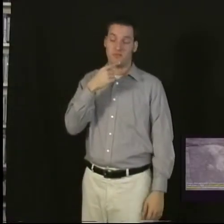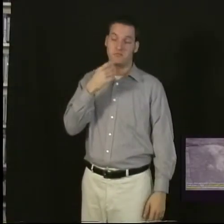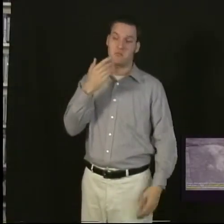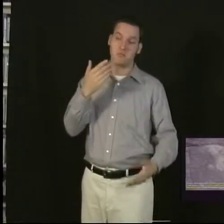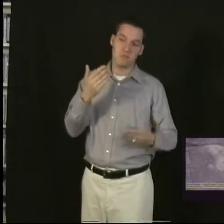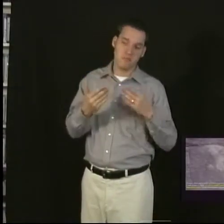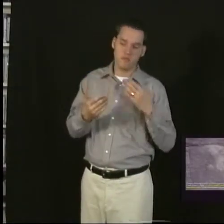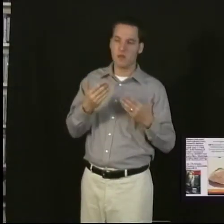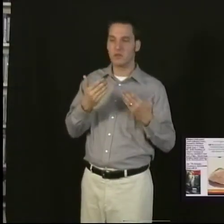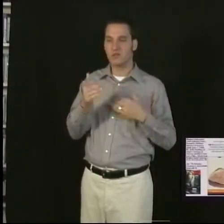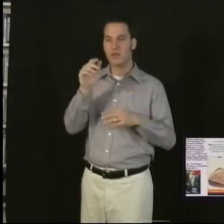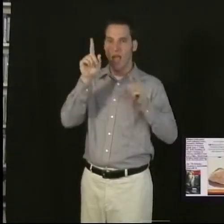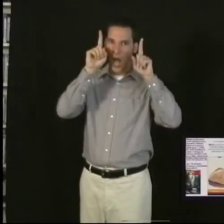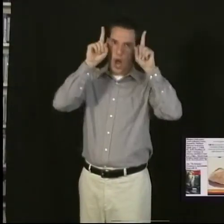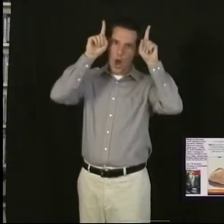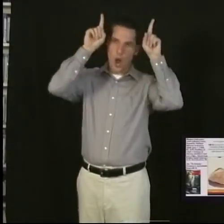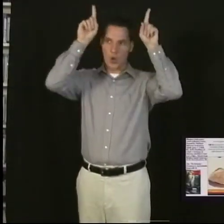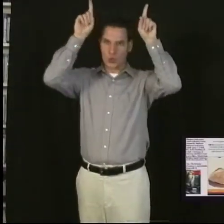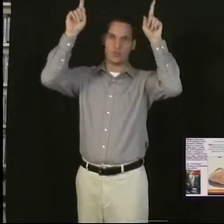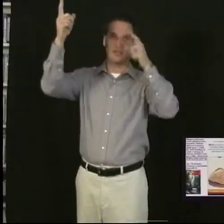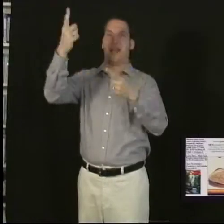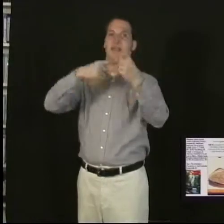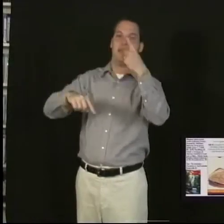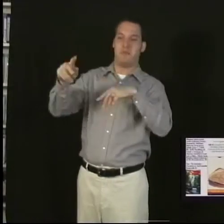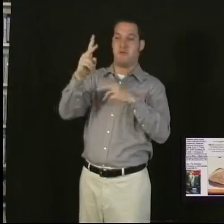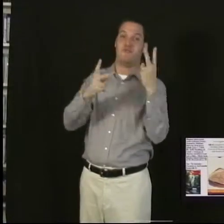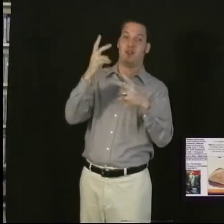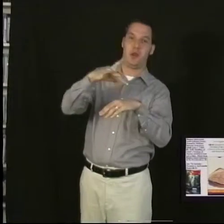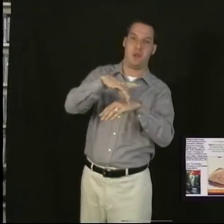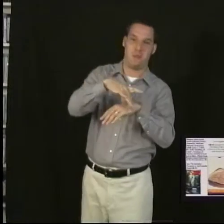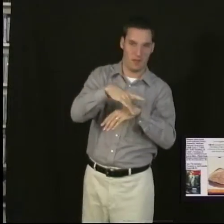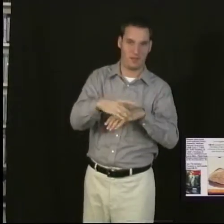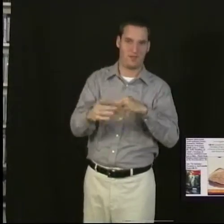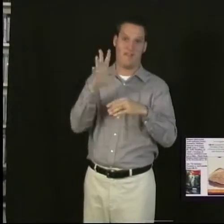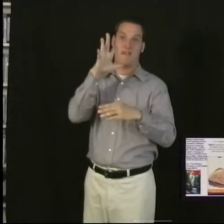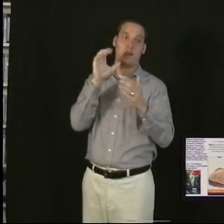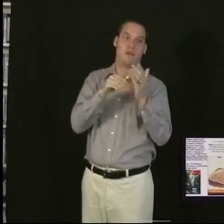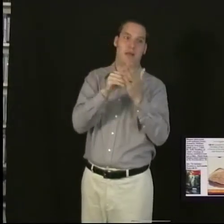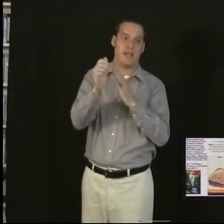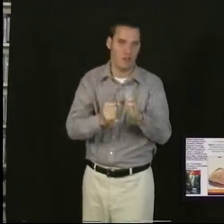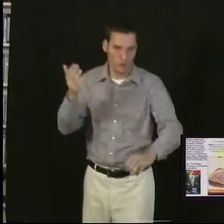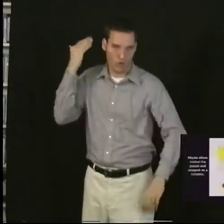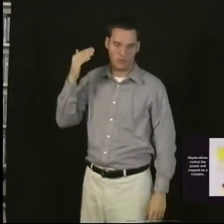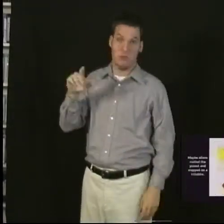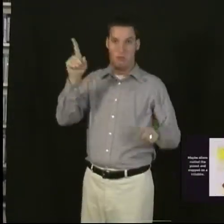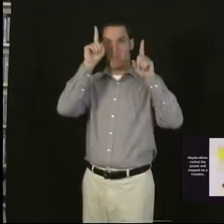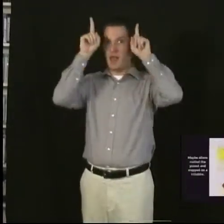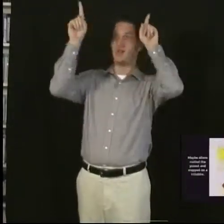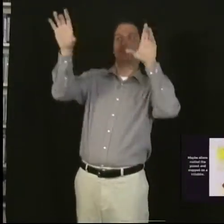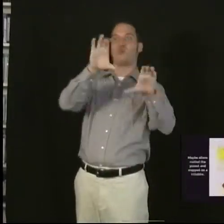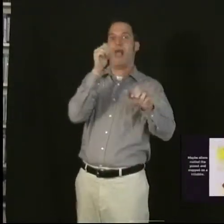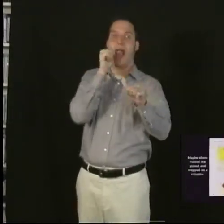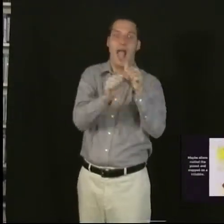maybe aliens visited the planet 500 million years ago. Hey, those aliens will do it every